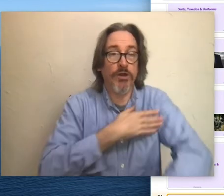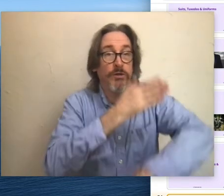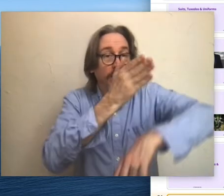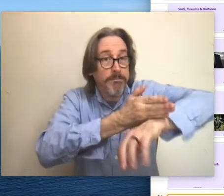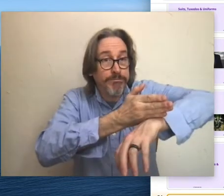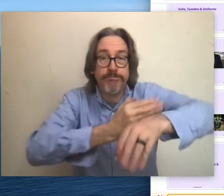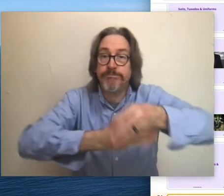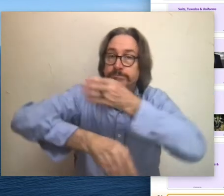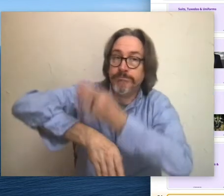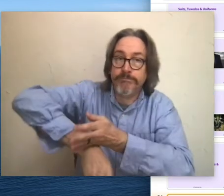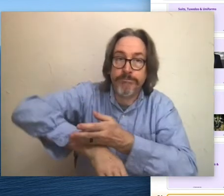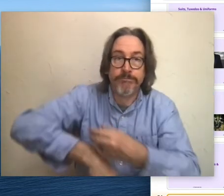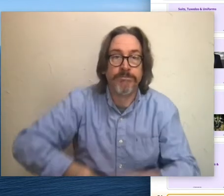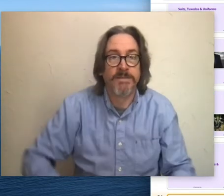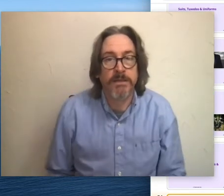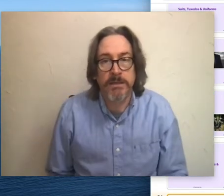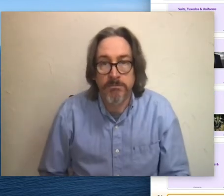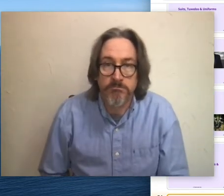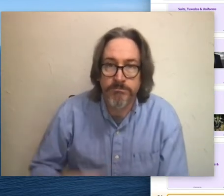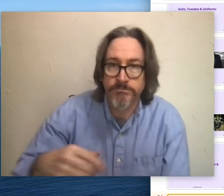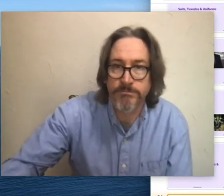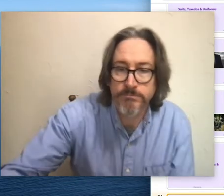And then you could be like,